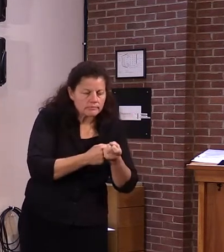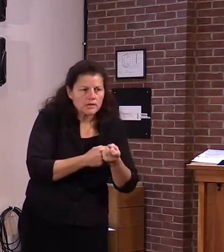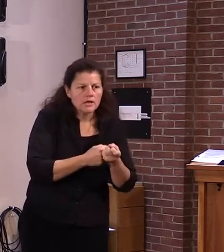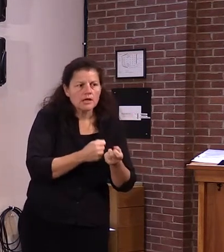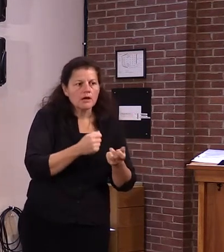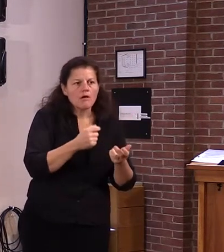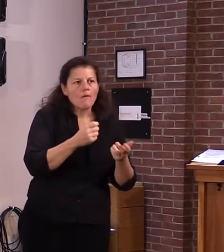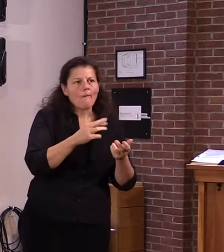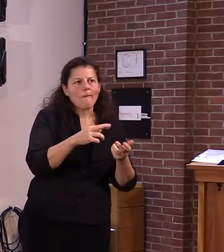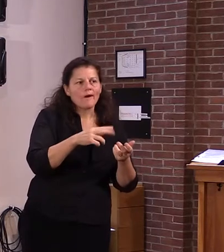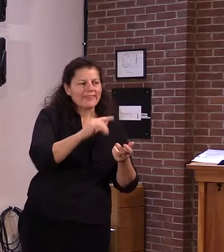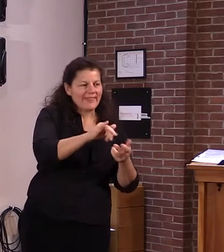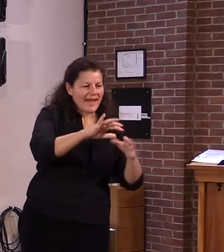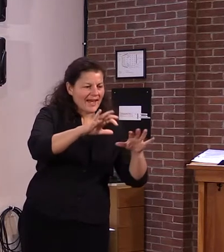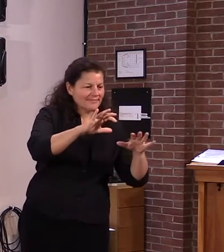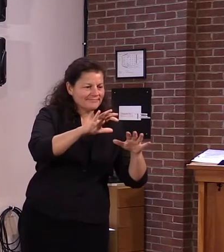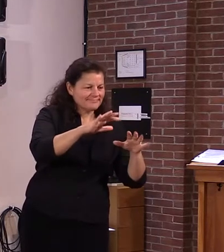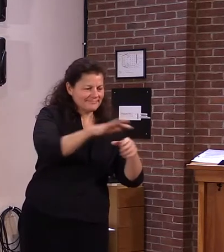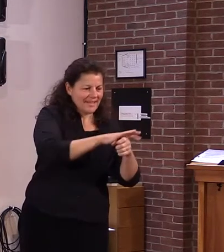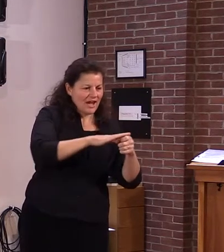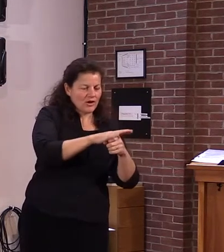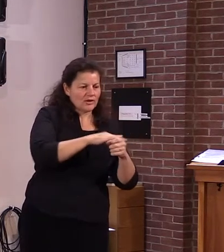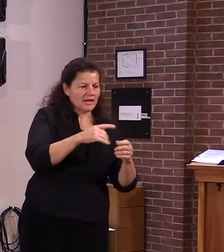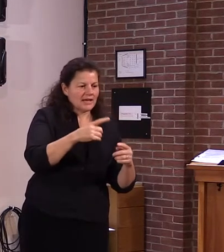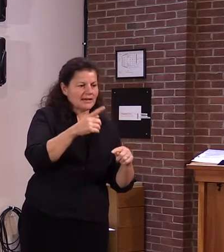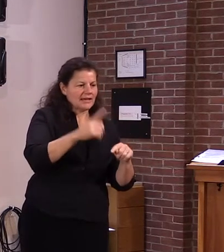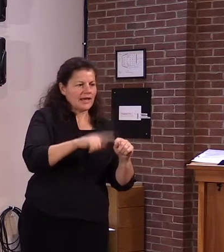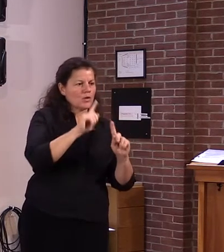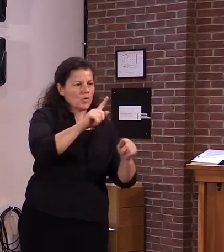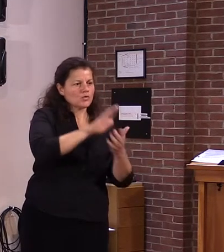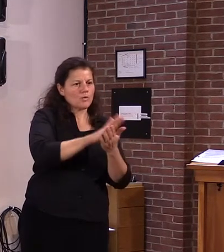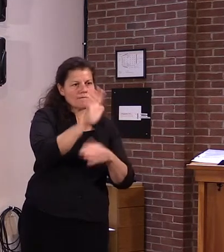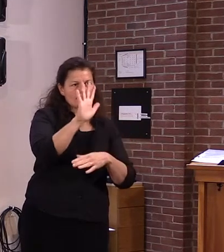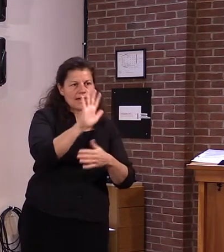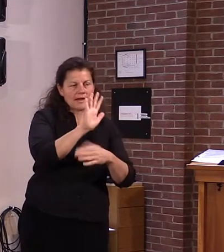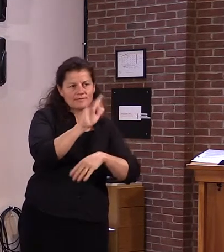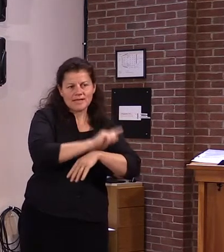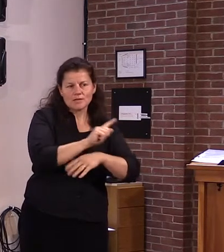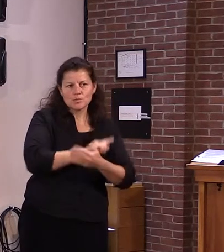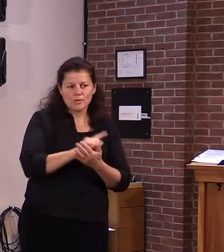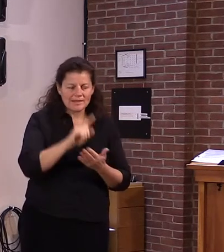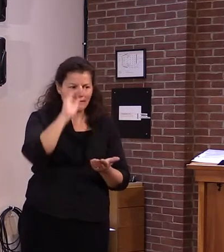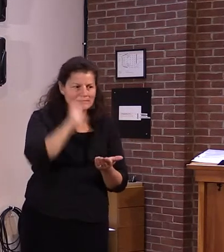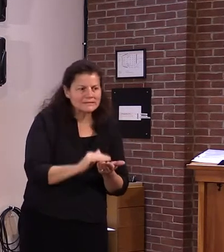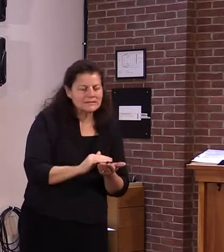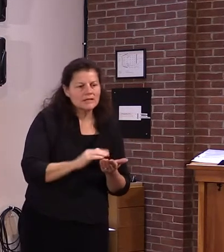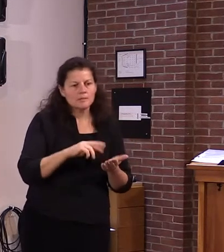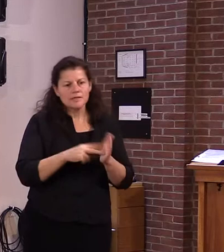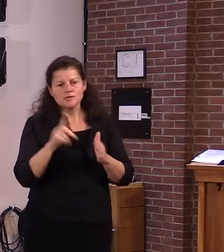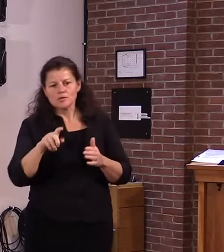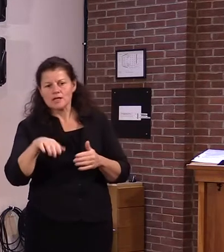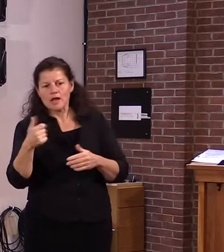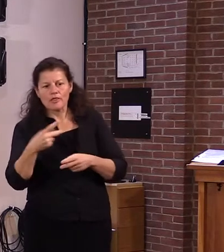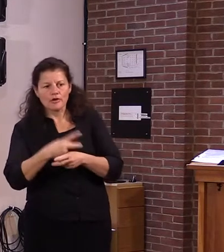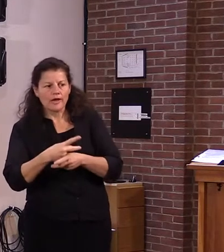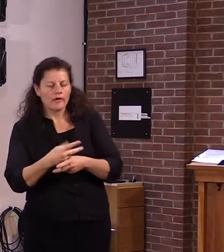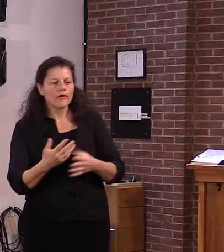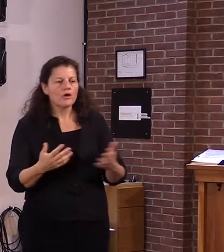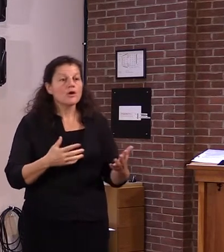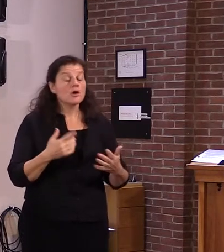less than 5 days a week. So we're trying to stay flexible right now. We have enough funding until the end of